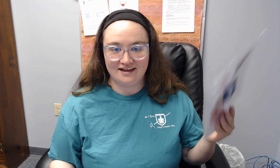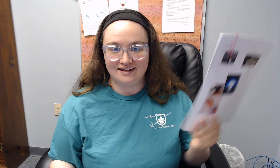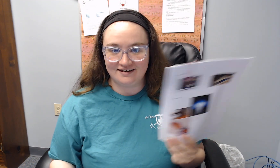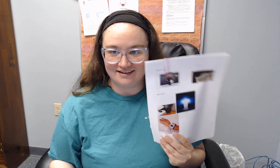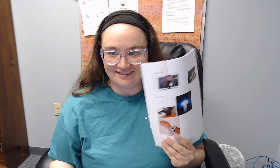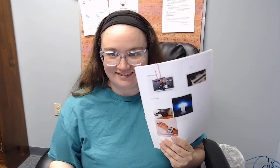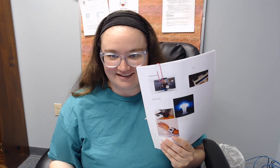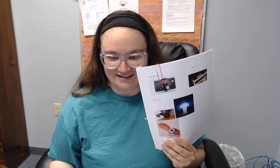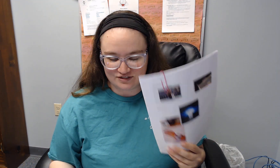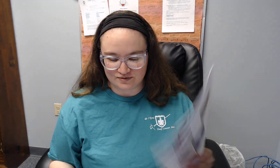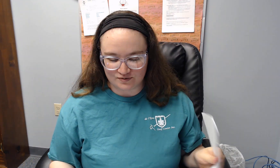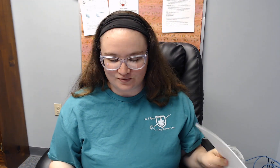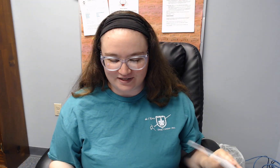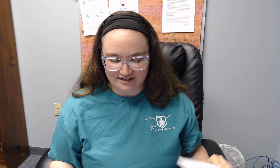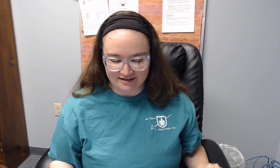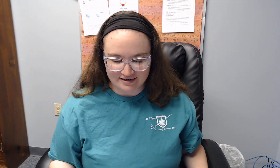and these real quick.